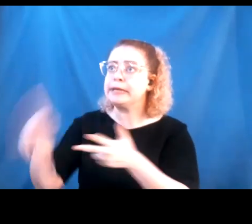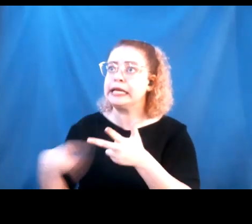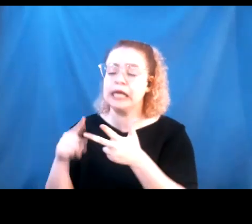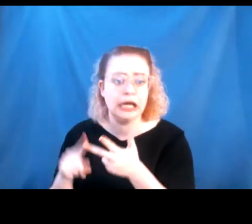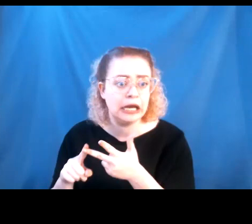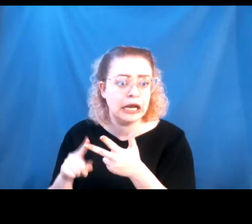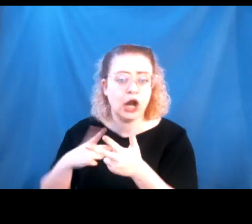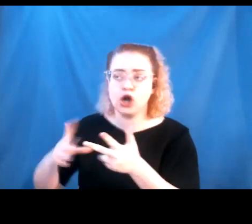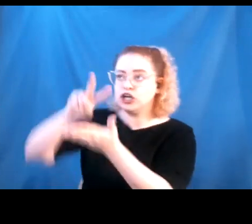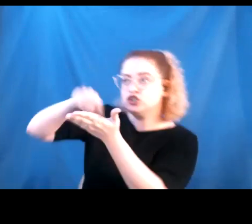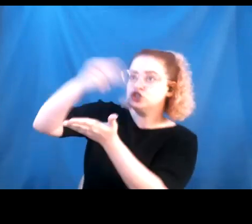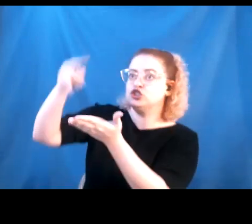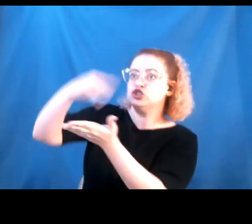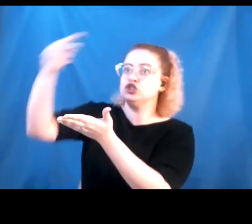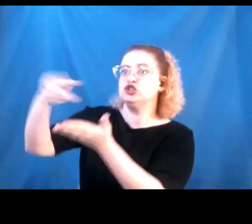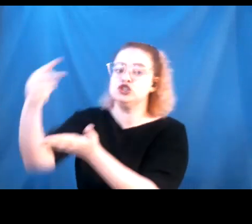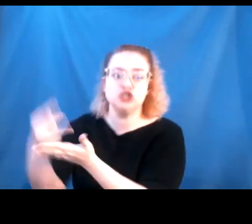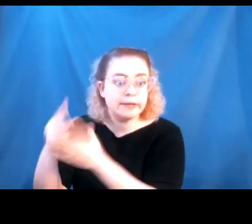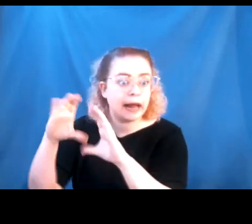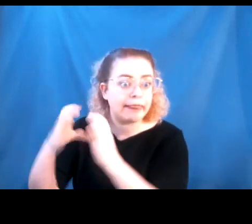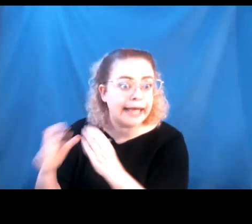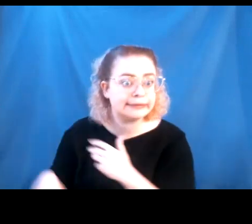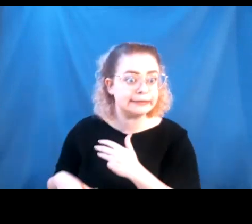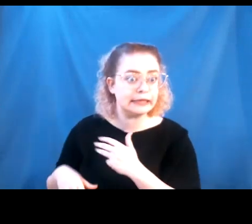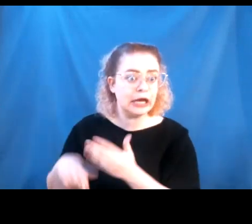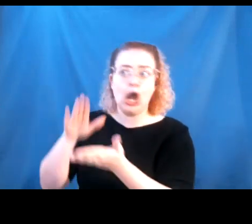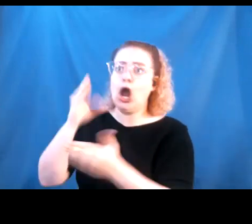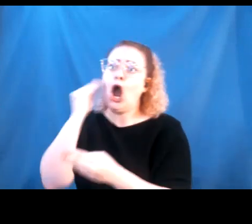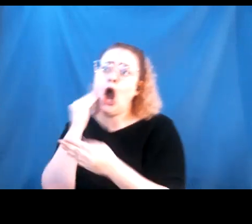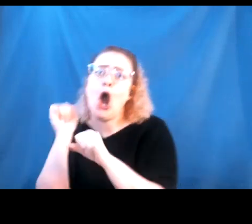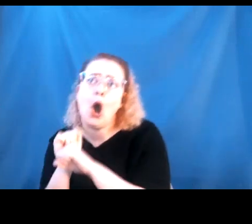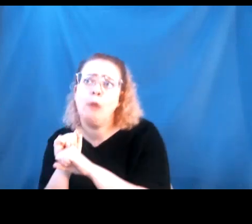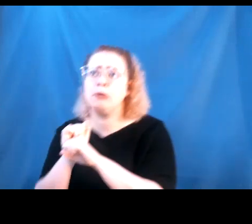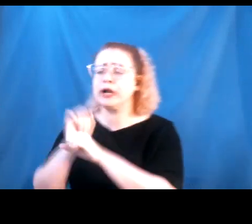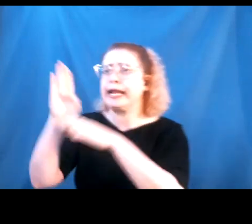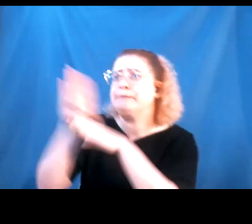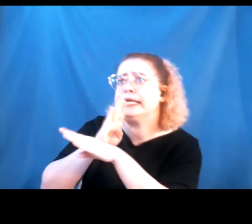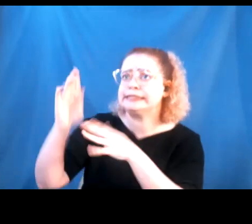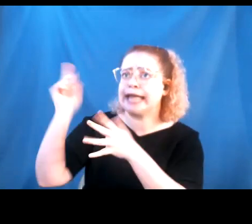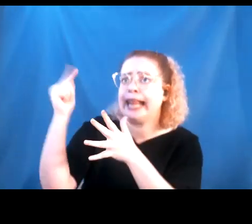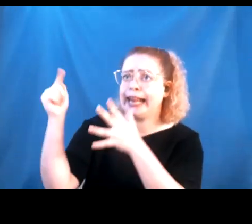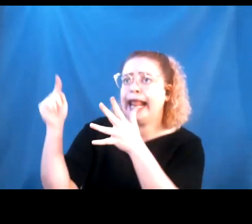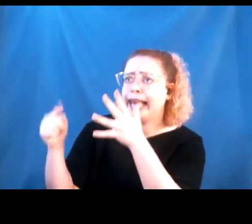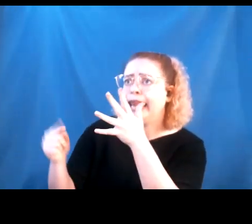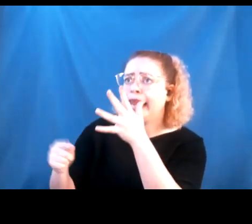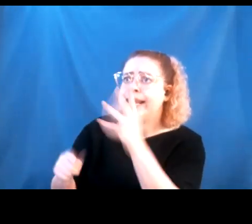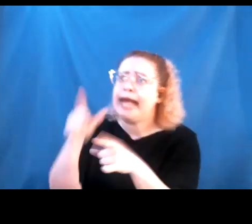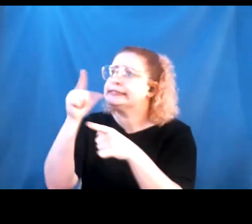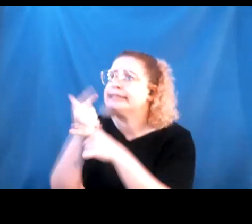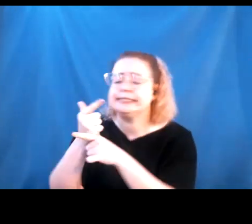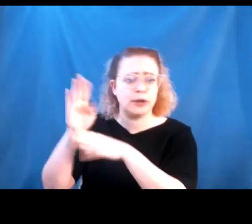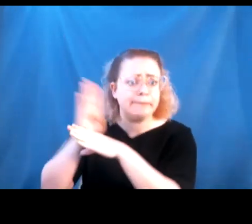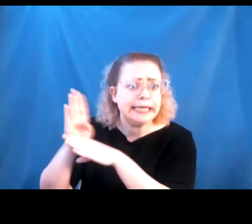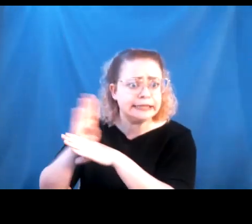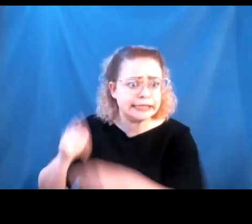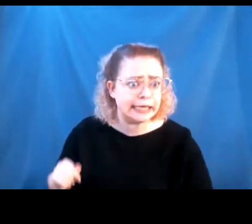and gymnastics, through school homework and all the busy making stuff they do. I'm sure some